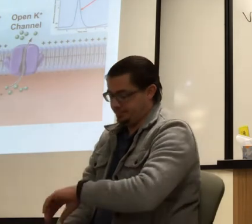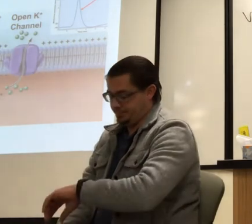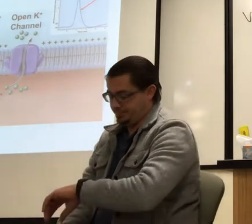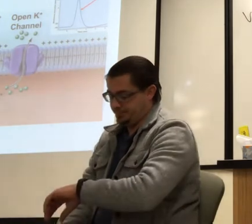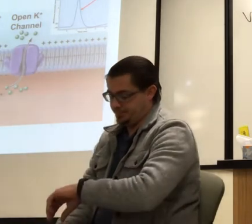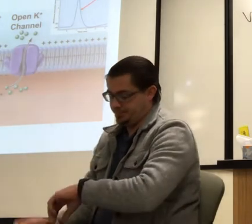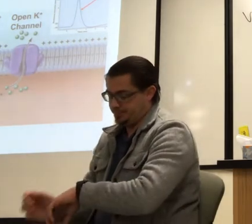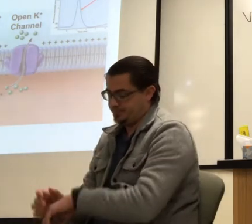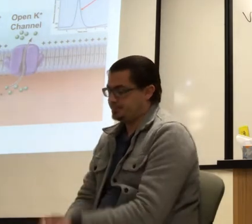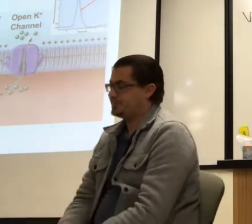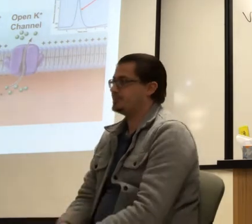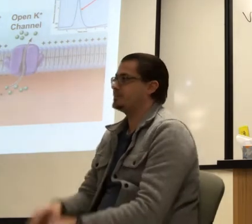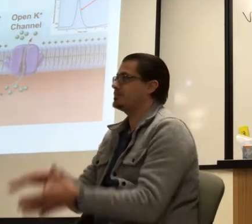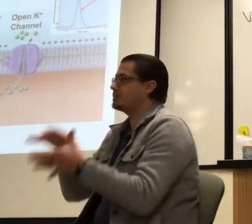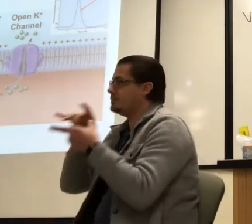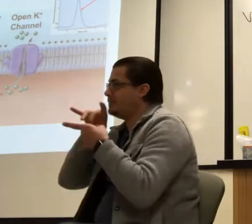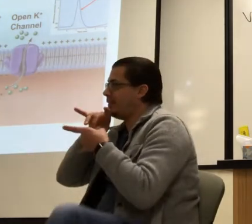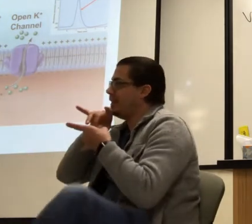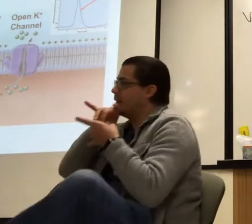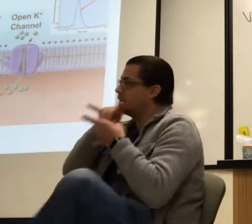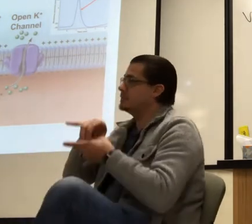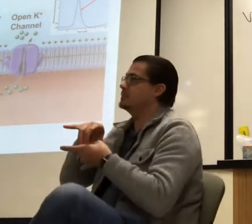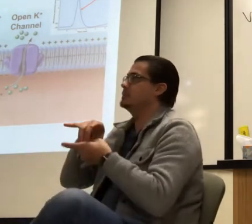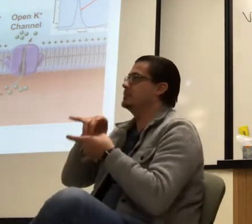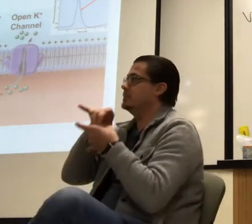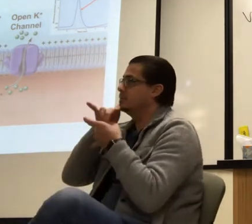And they're embedded in the cell membrane.